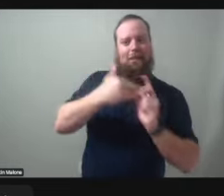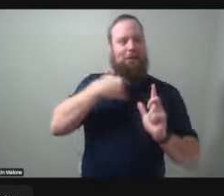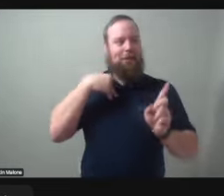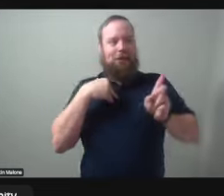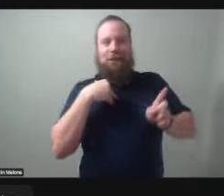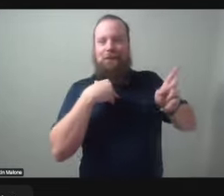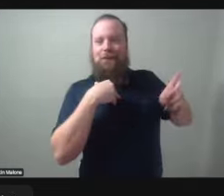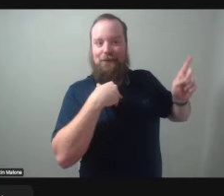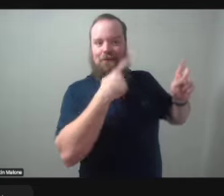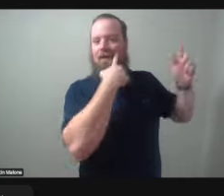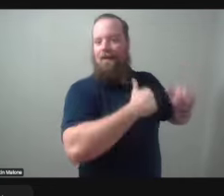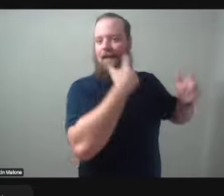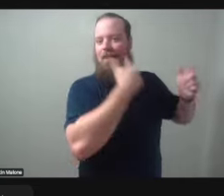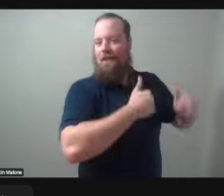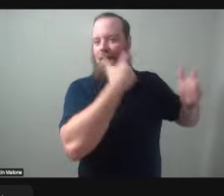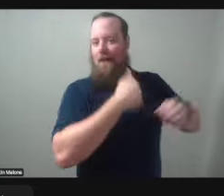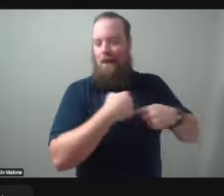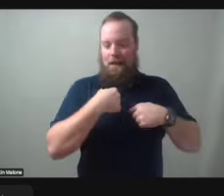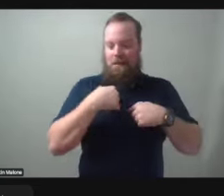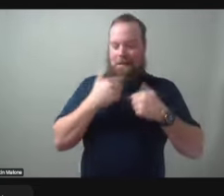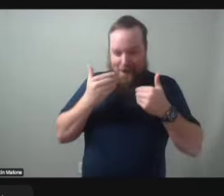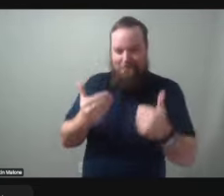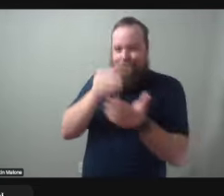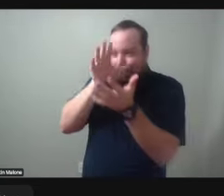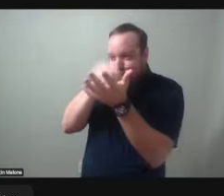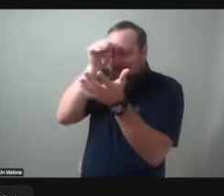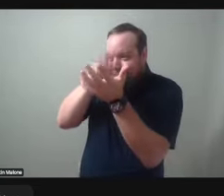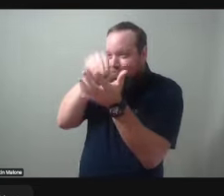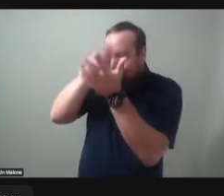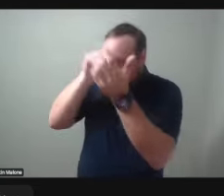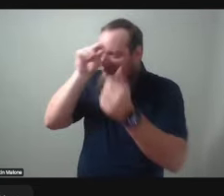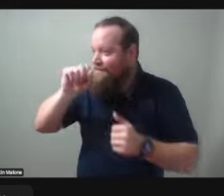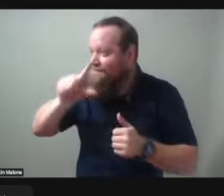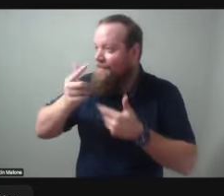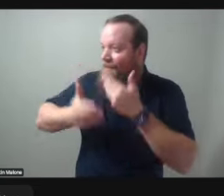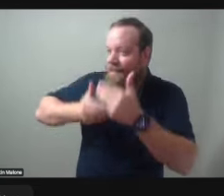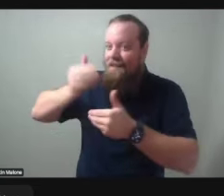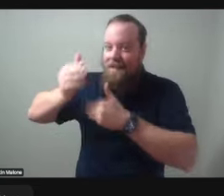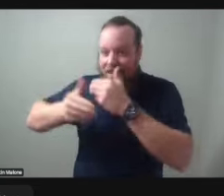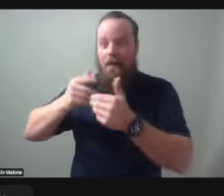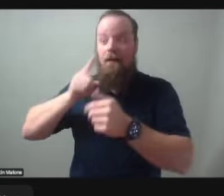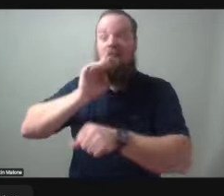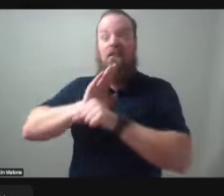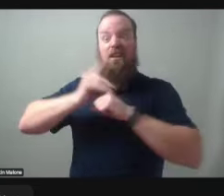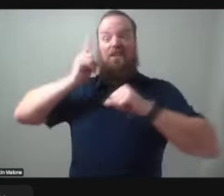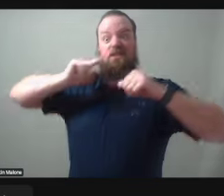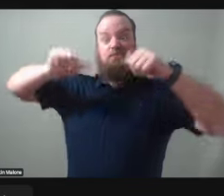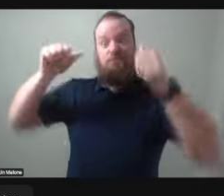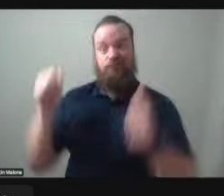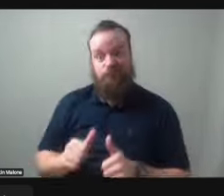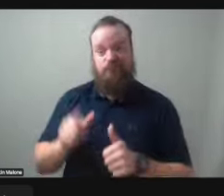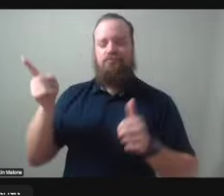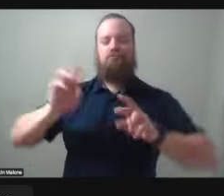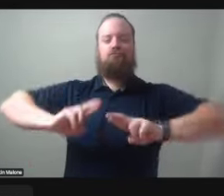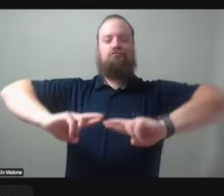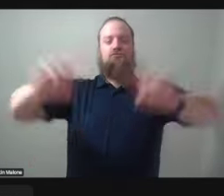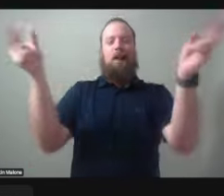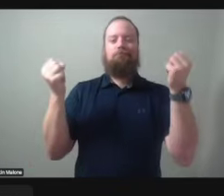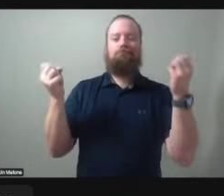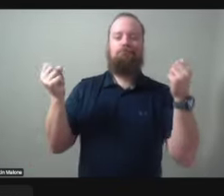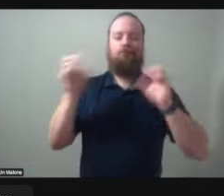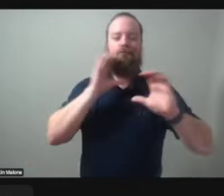about it. If it is something generational where they know that in their 30s or 40s they might lose